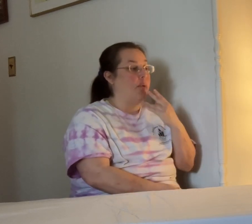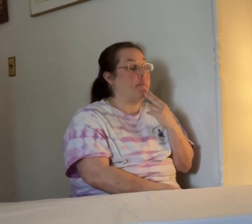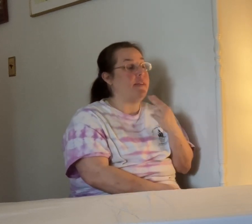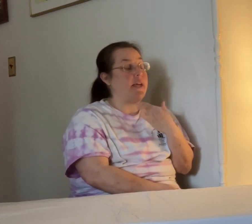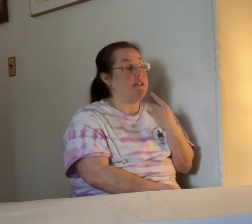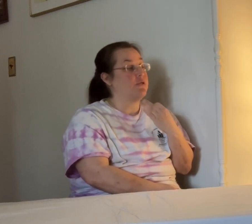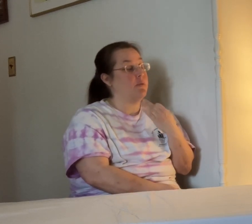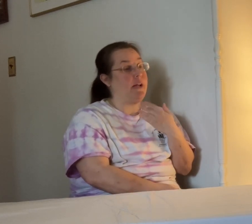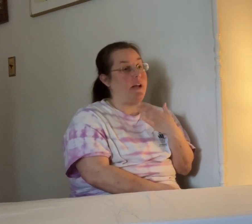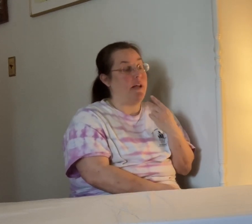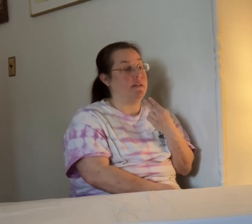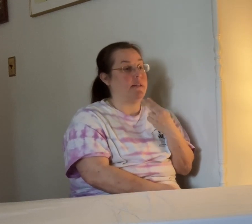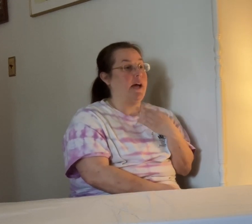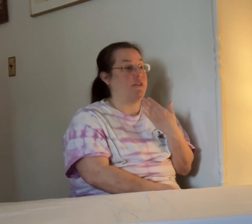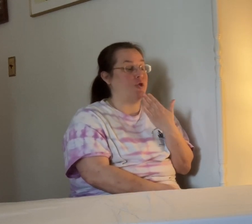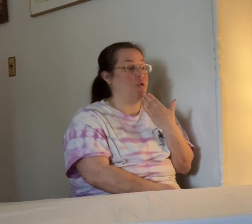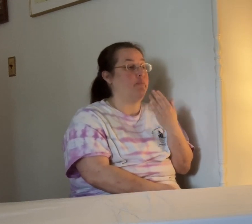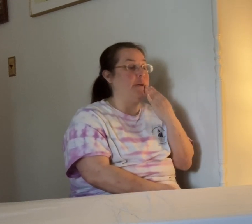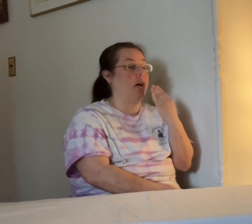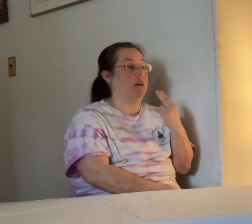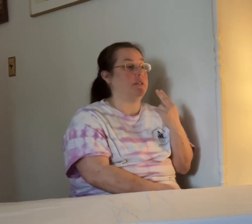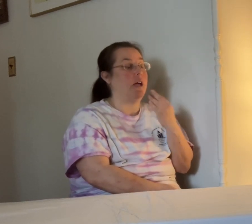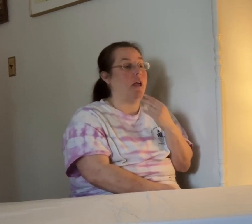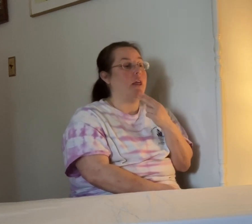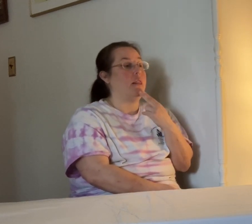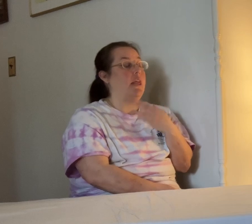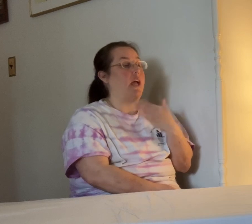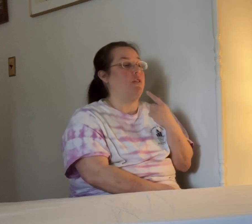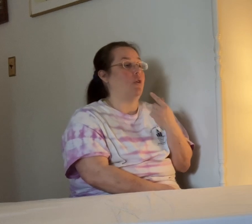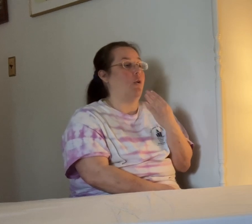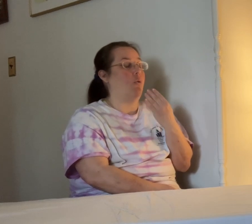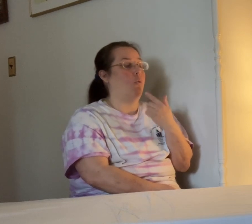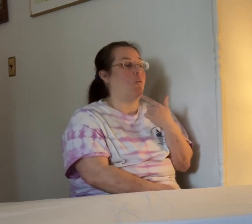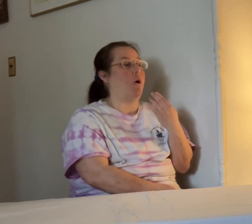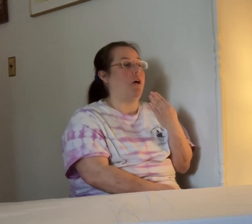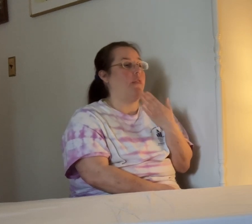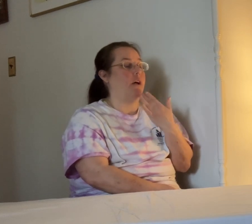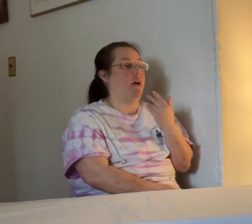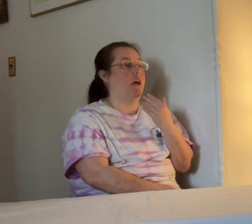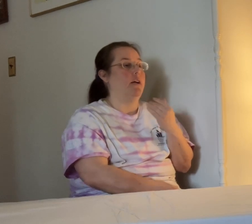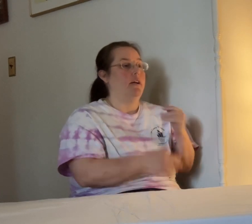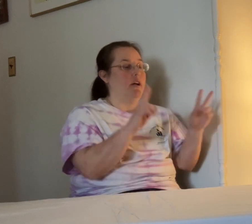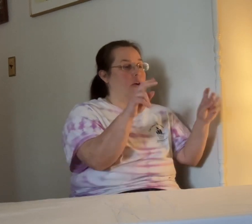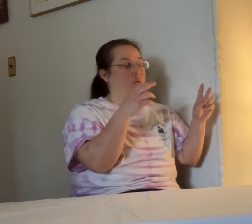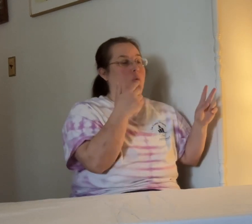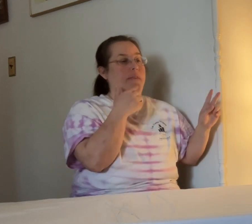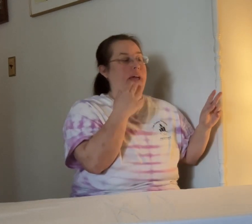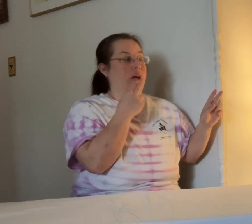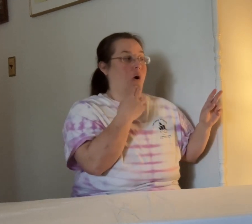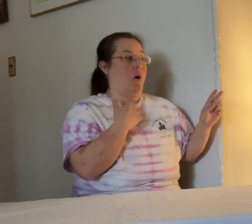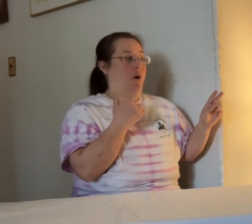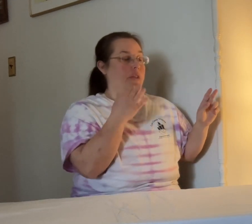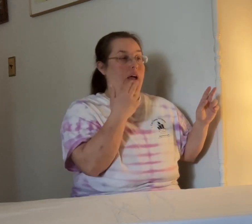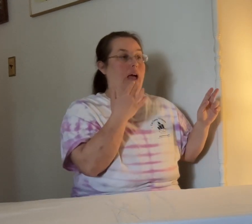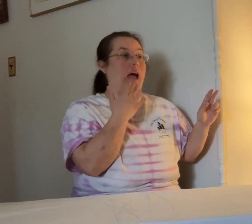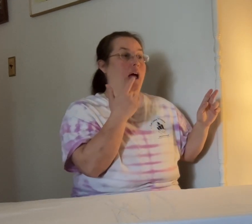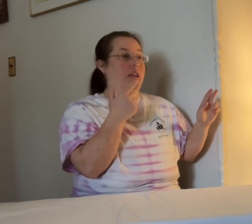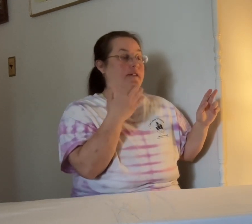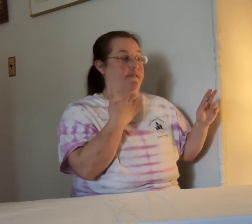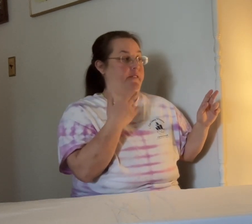But they discriminated against that too because they don't want what they call the